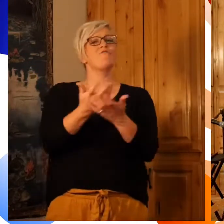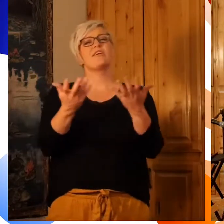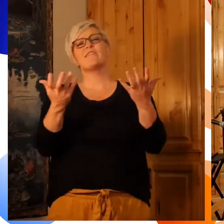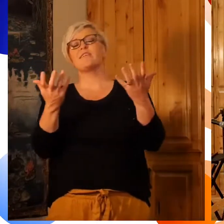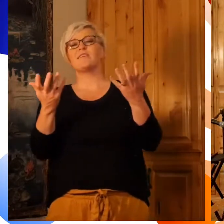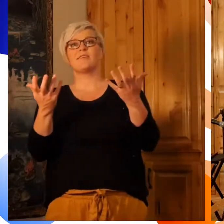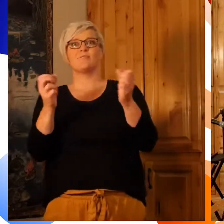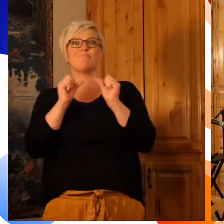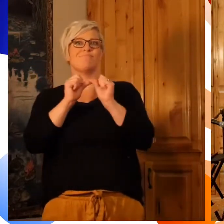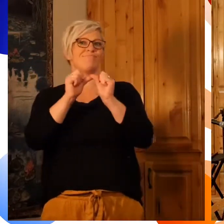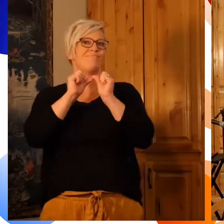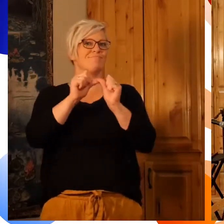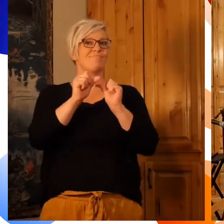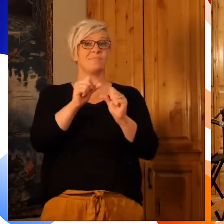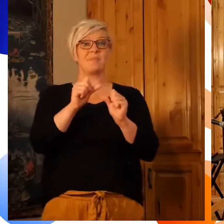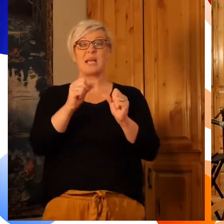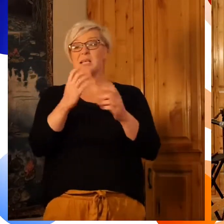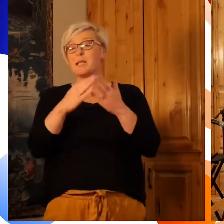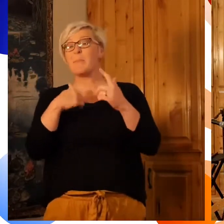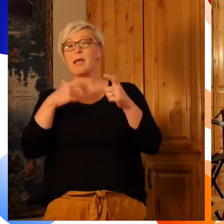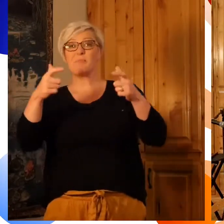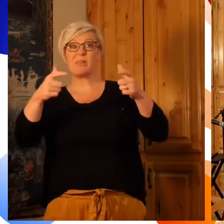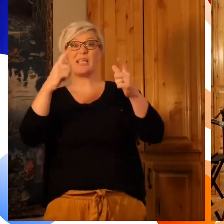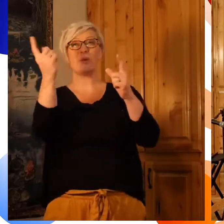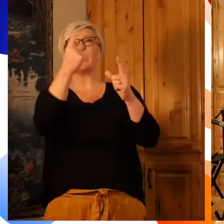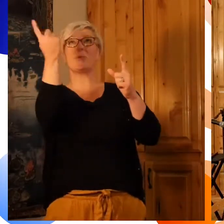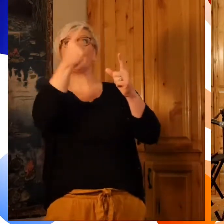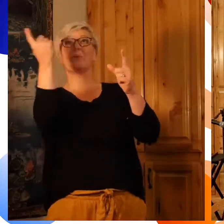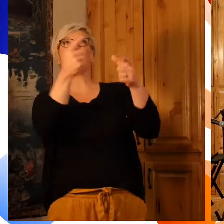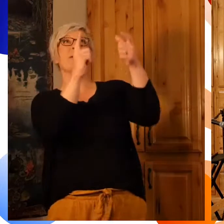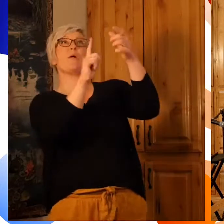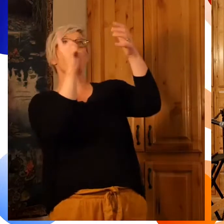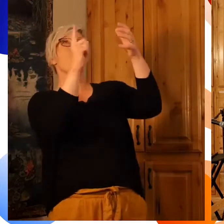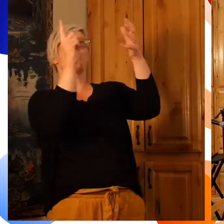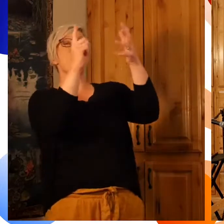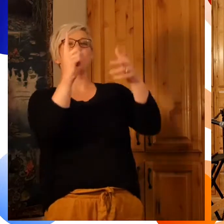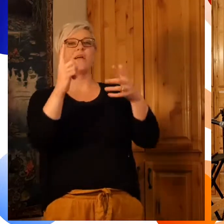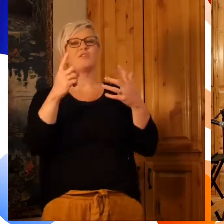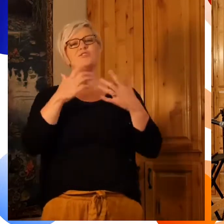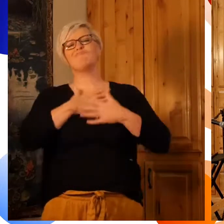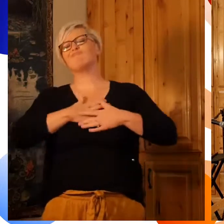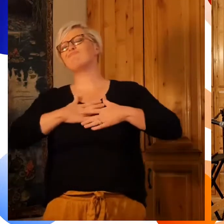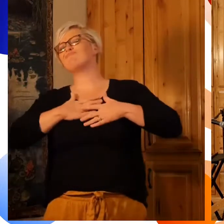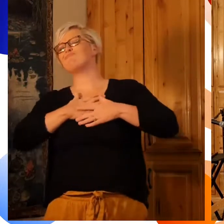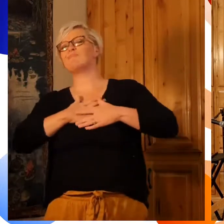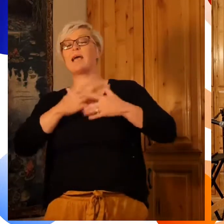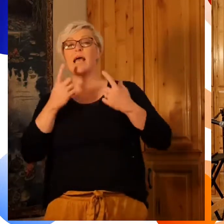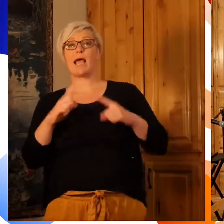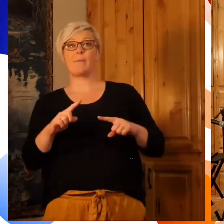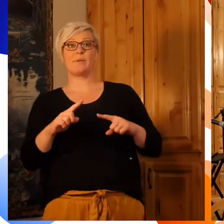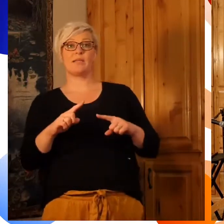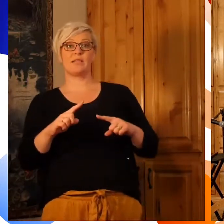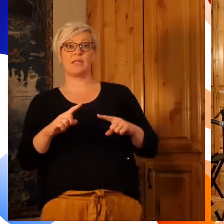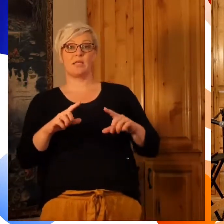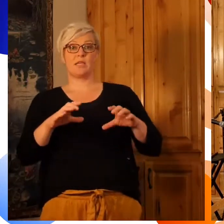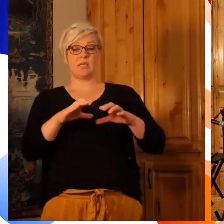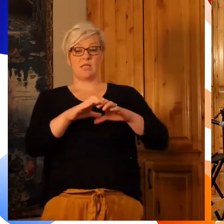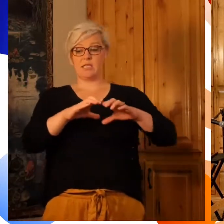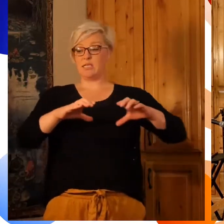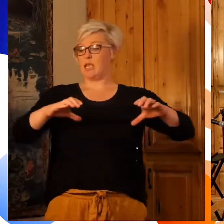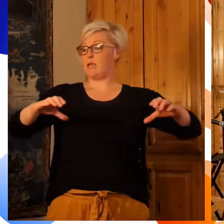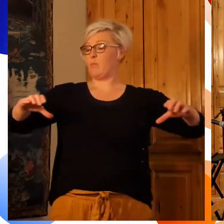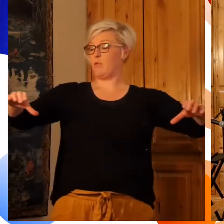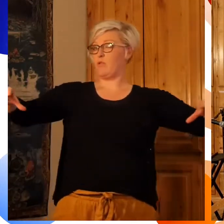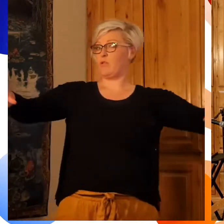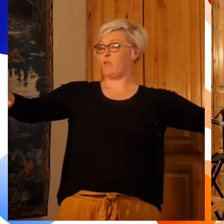plates in the air. They were having a grand time when at the very head of the table, the fairy queen herself rose